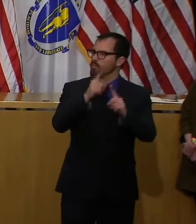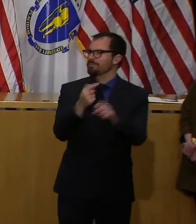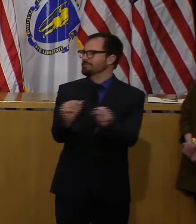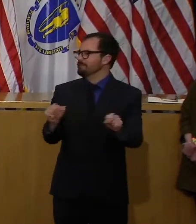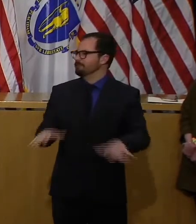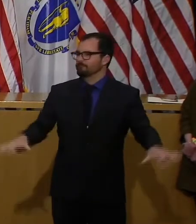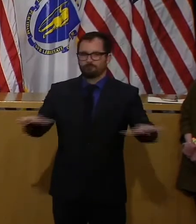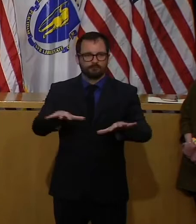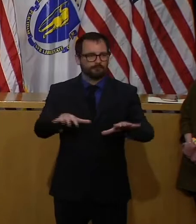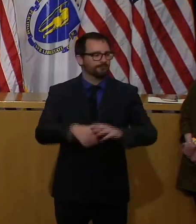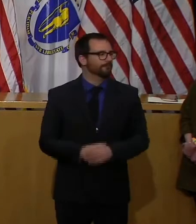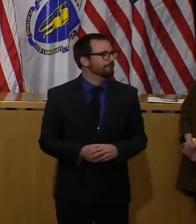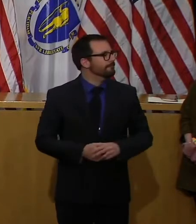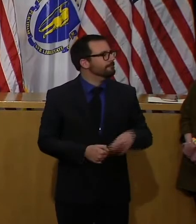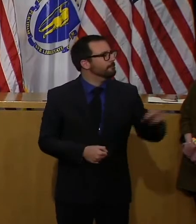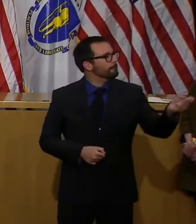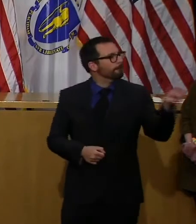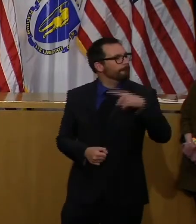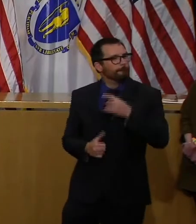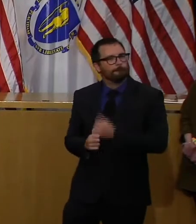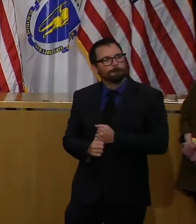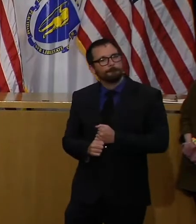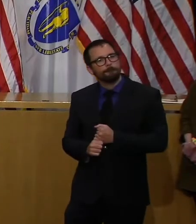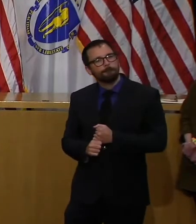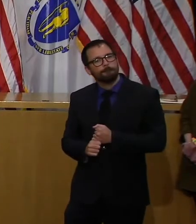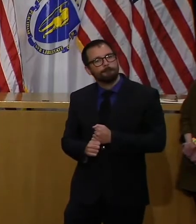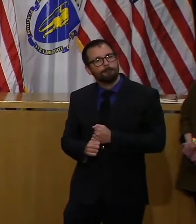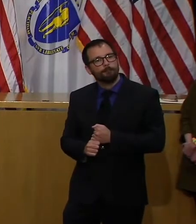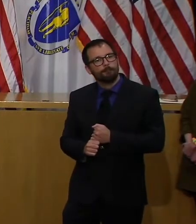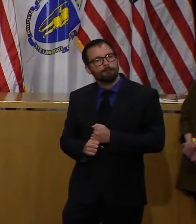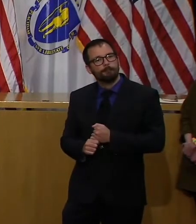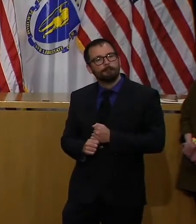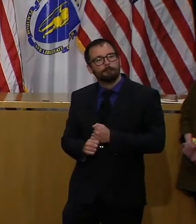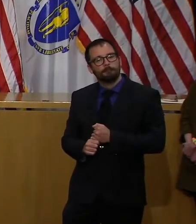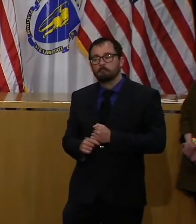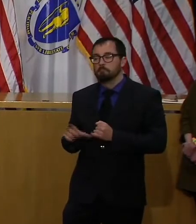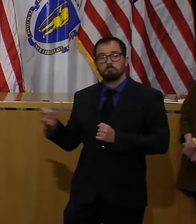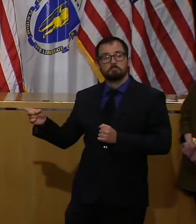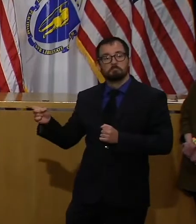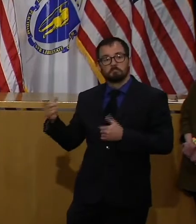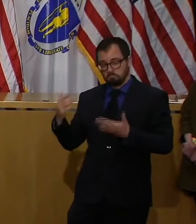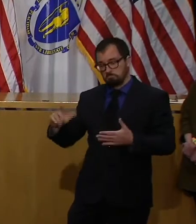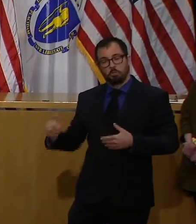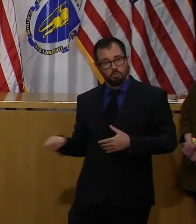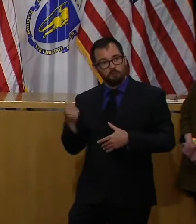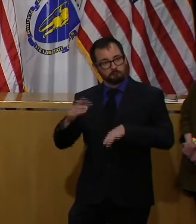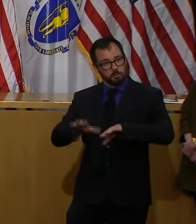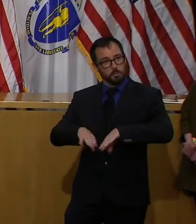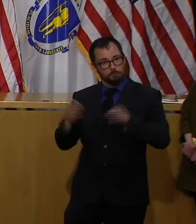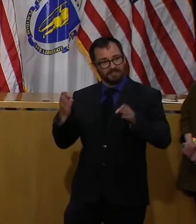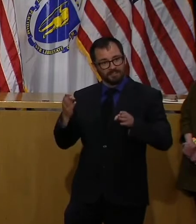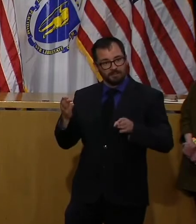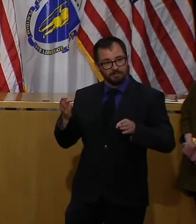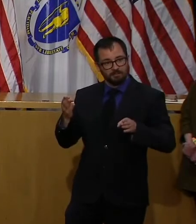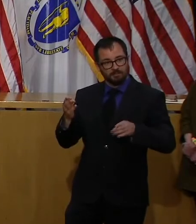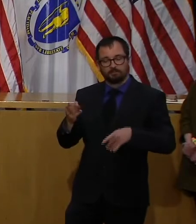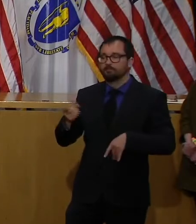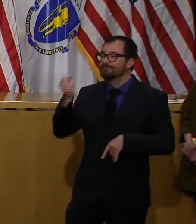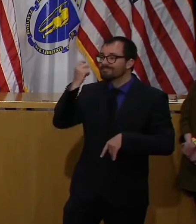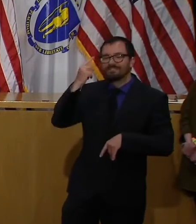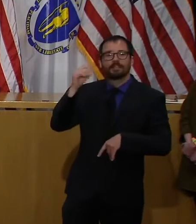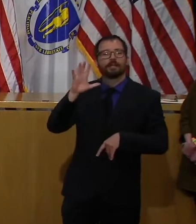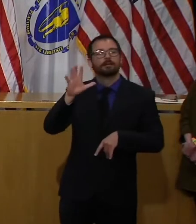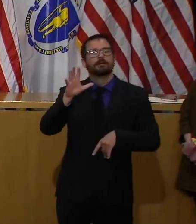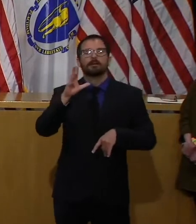to service their golfers and get their operation? Do they have to apply to the opening board again?